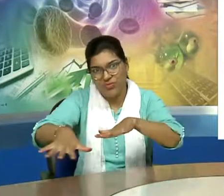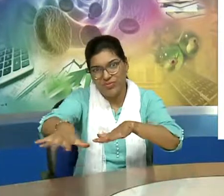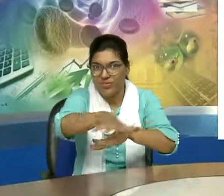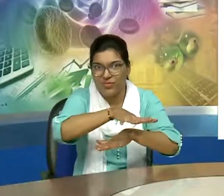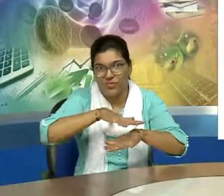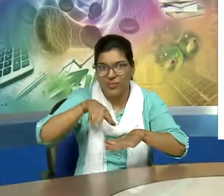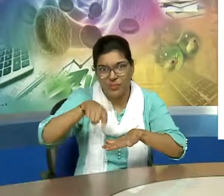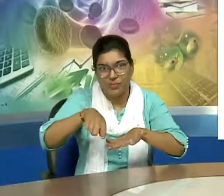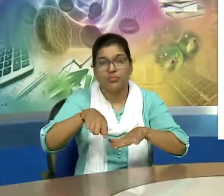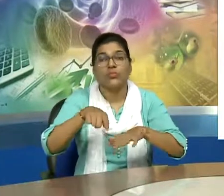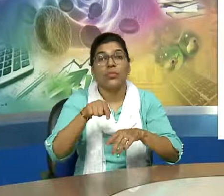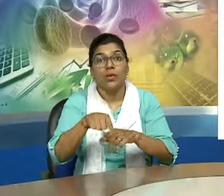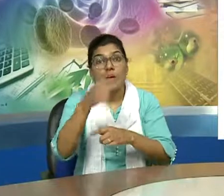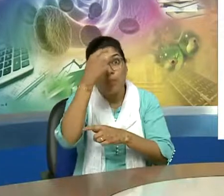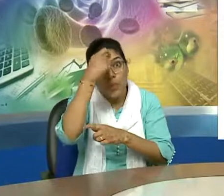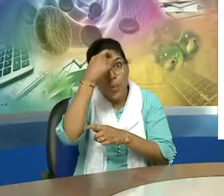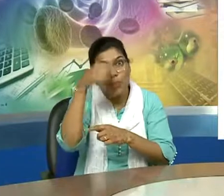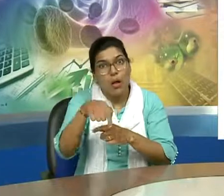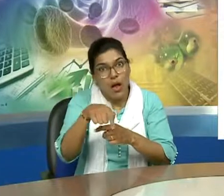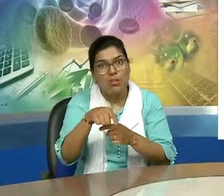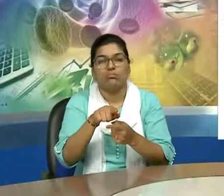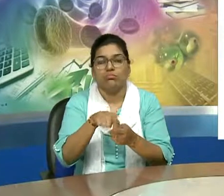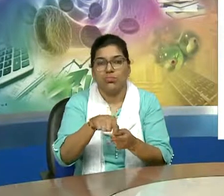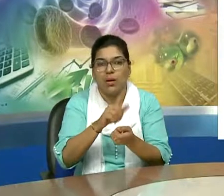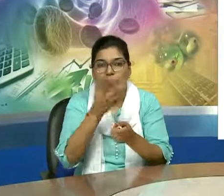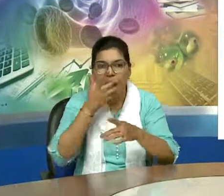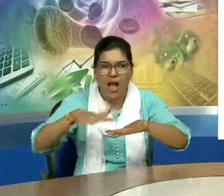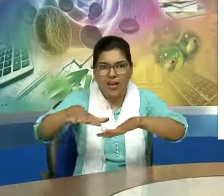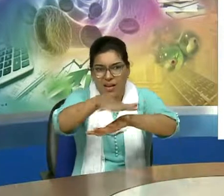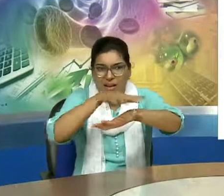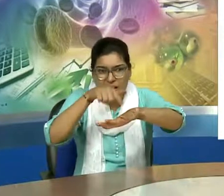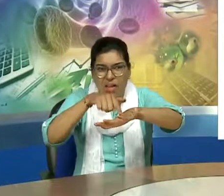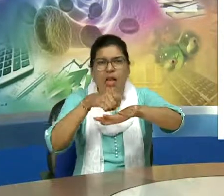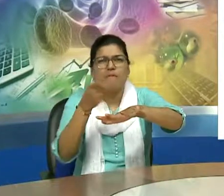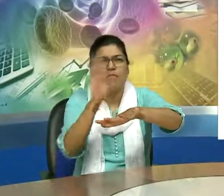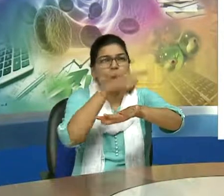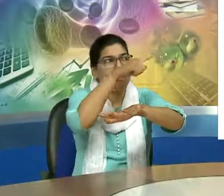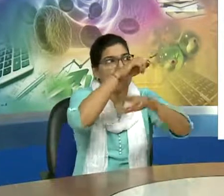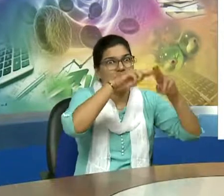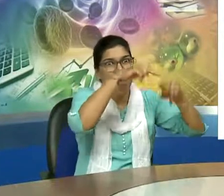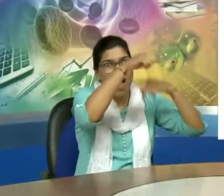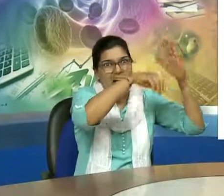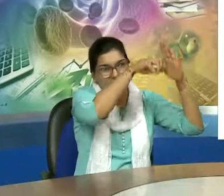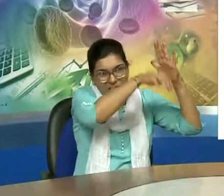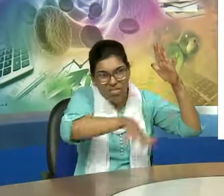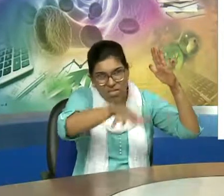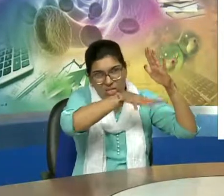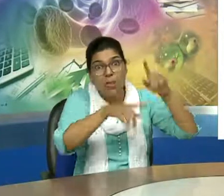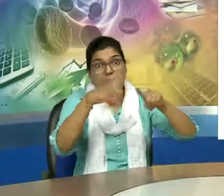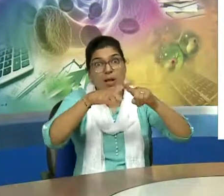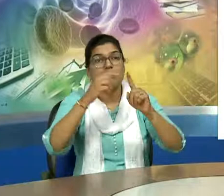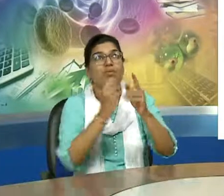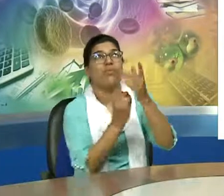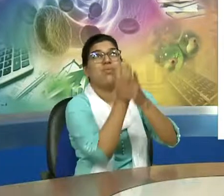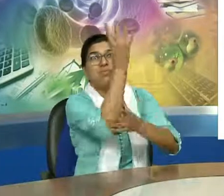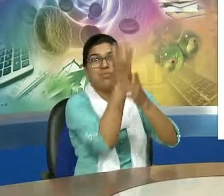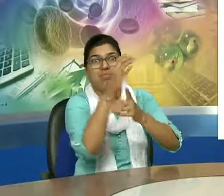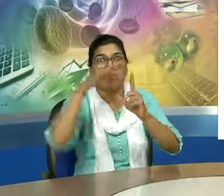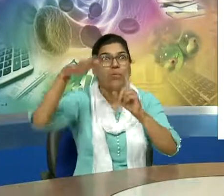because when nutrients like NO3 and PO4 in fertilizers, they